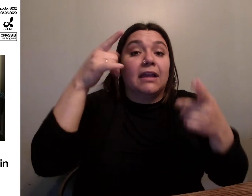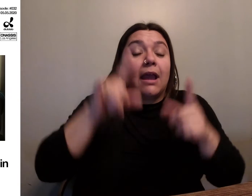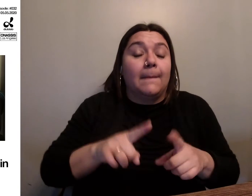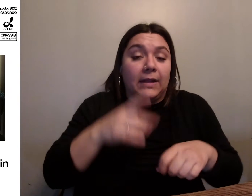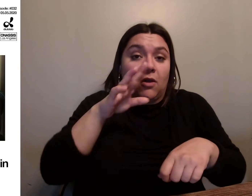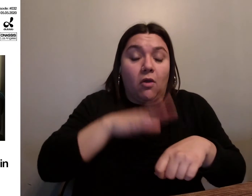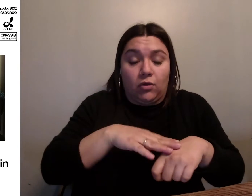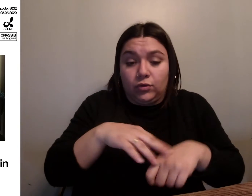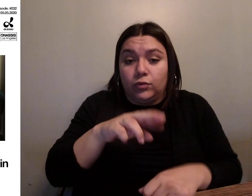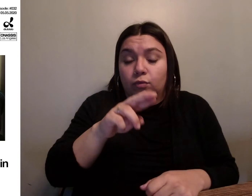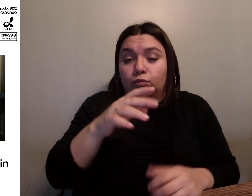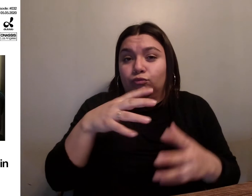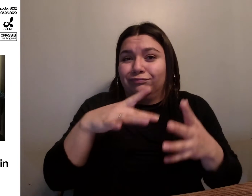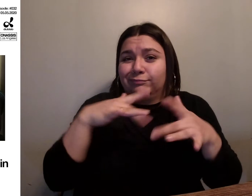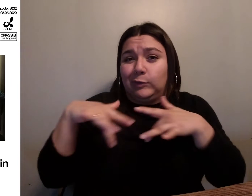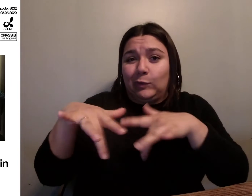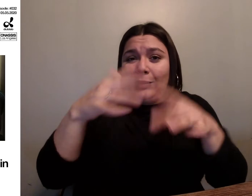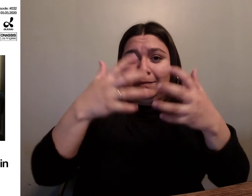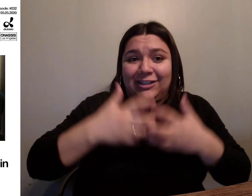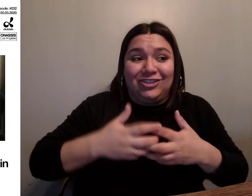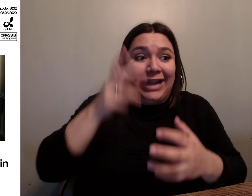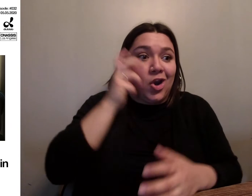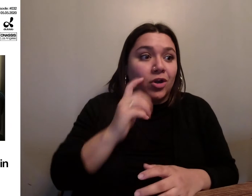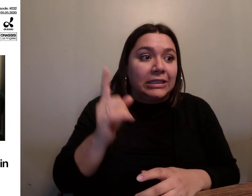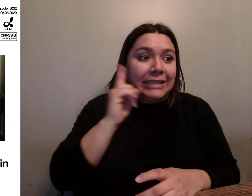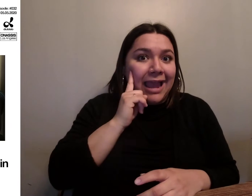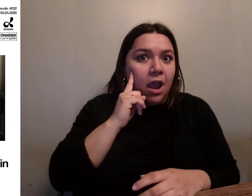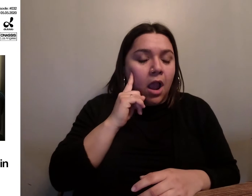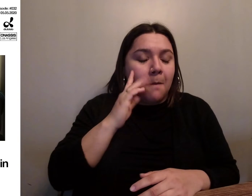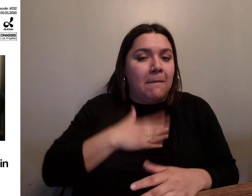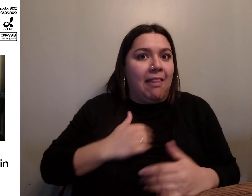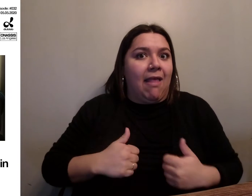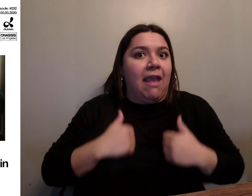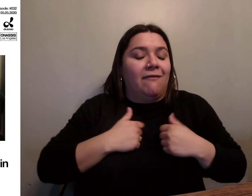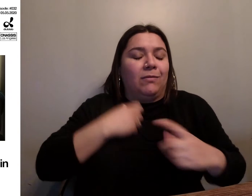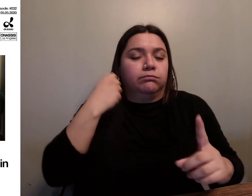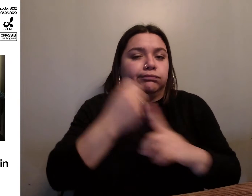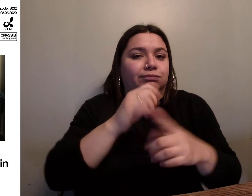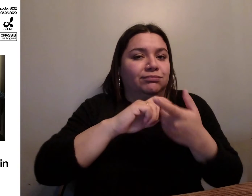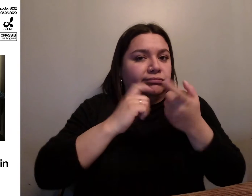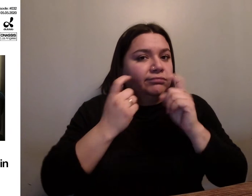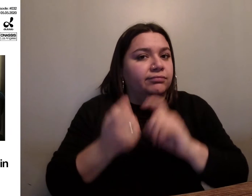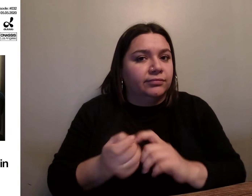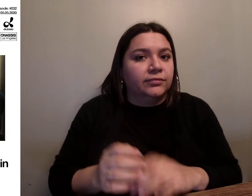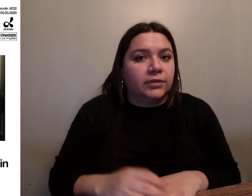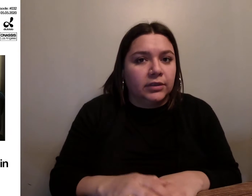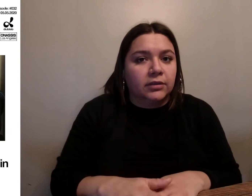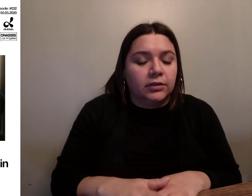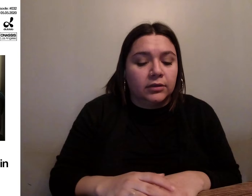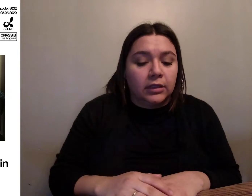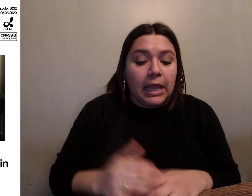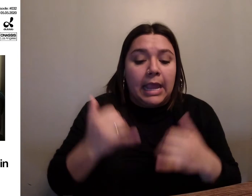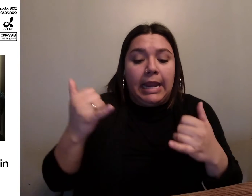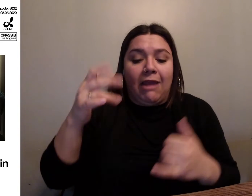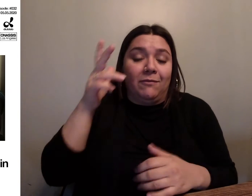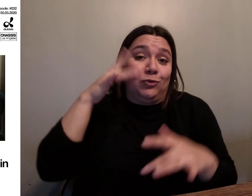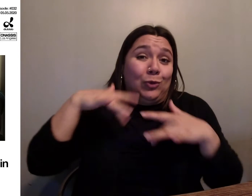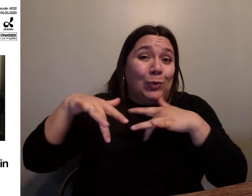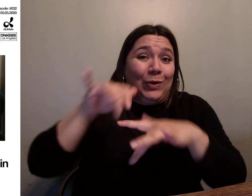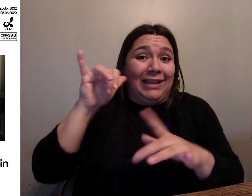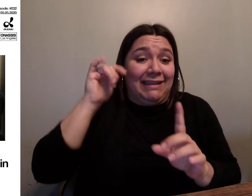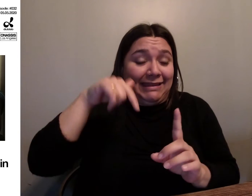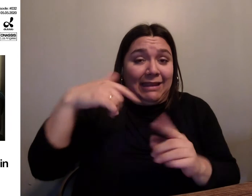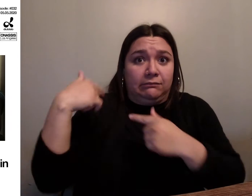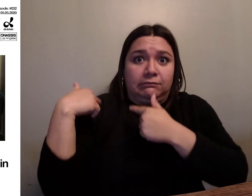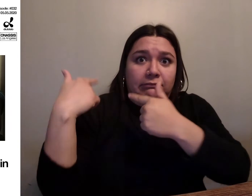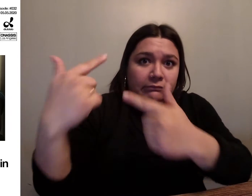life. And I've been recording that way ever since. And I decided to do that really